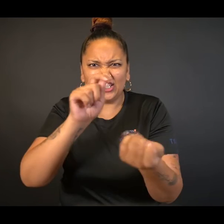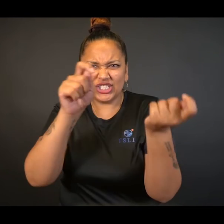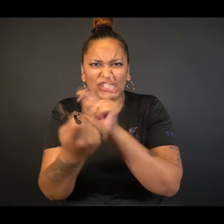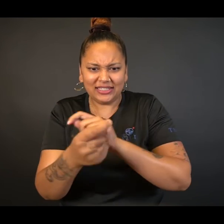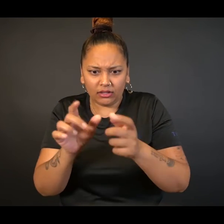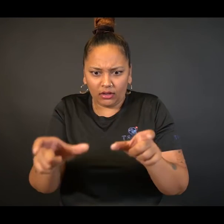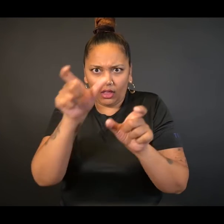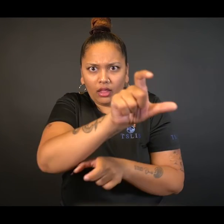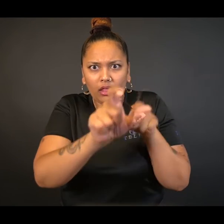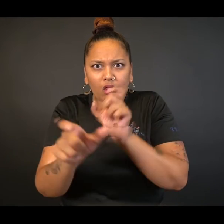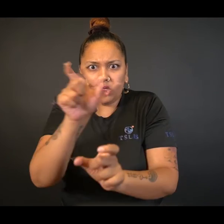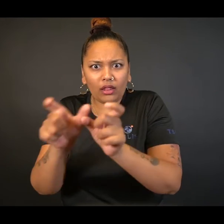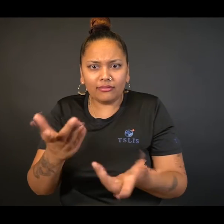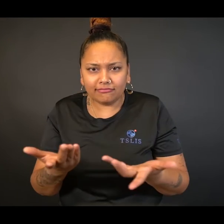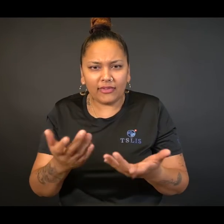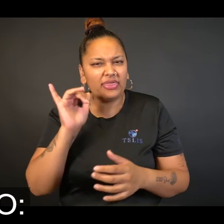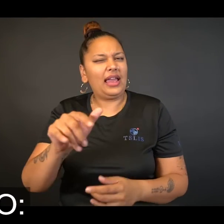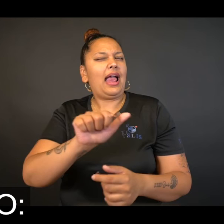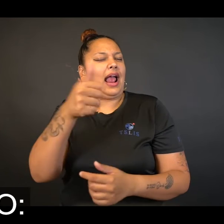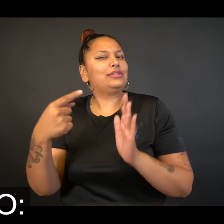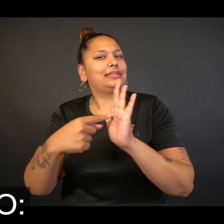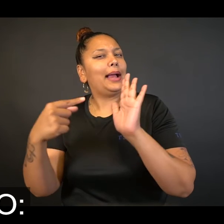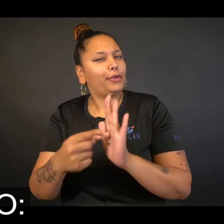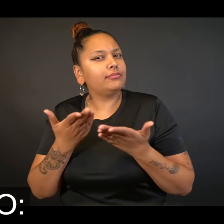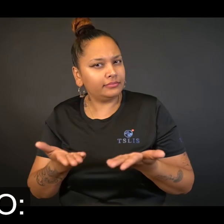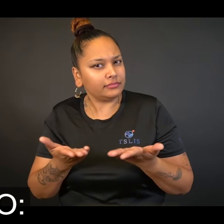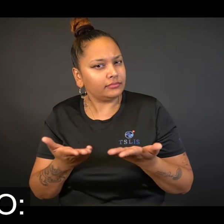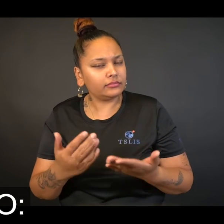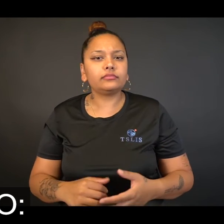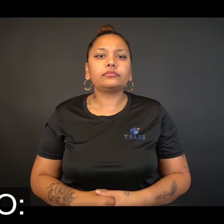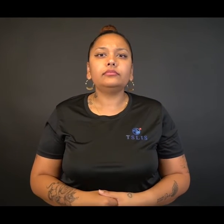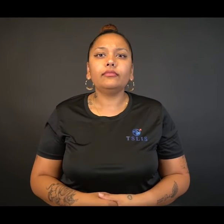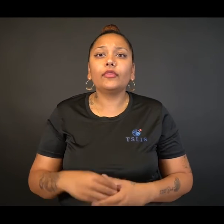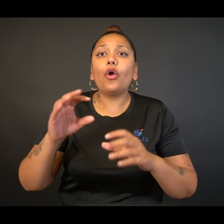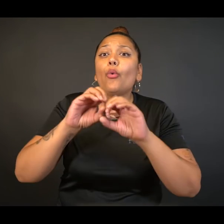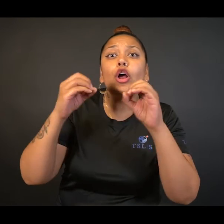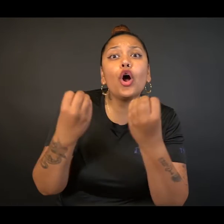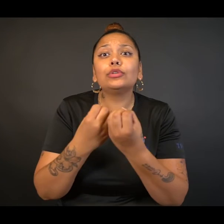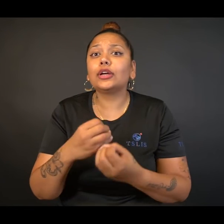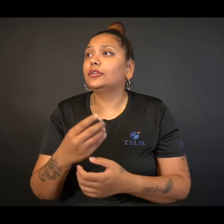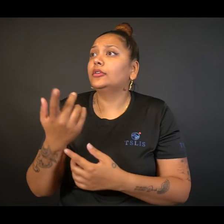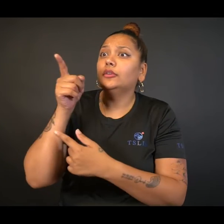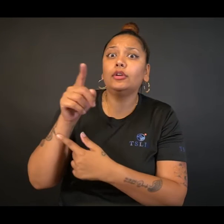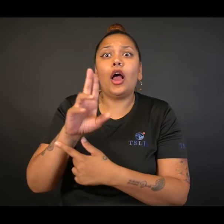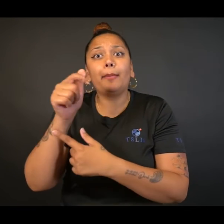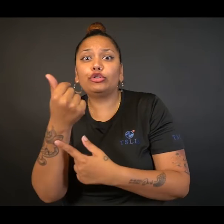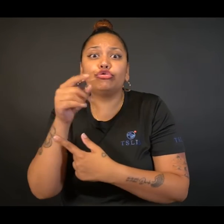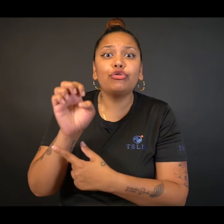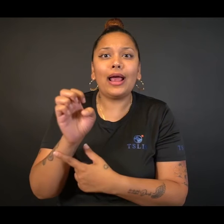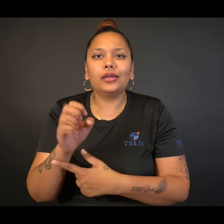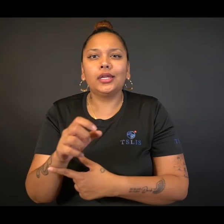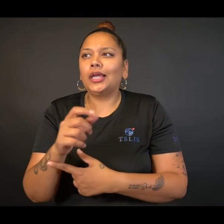and it was awful. The color, the contrast, the layout, everything had